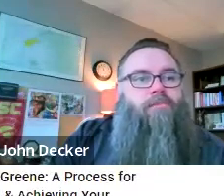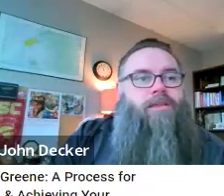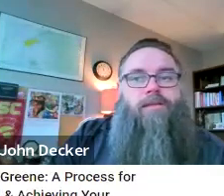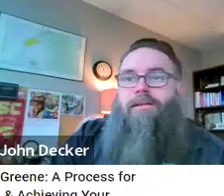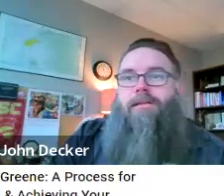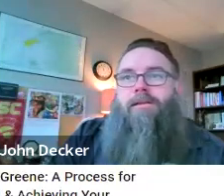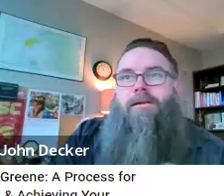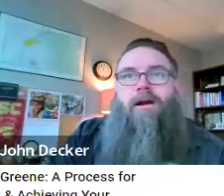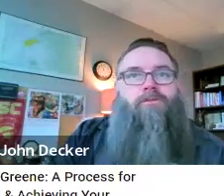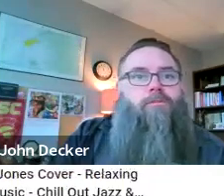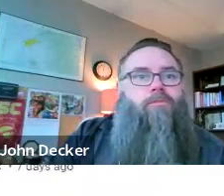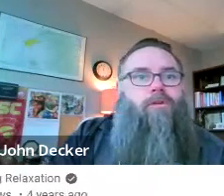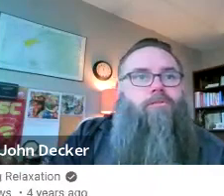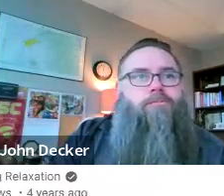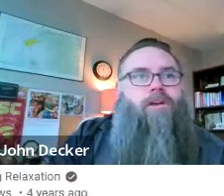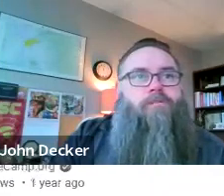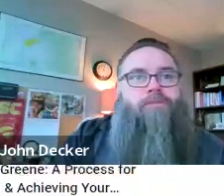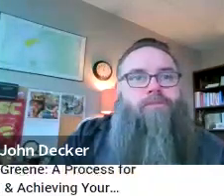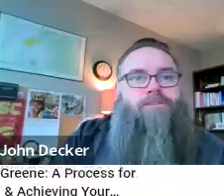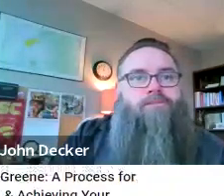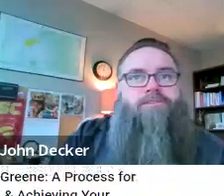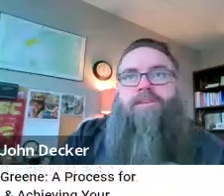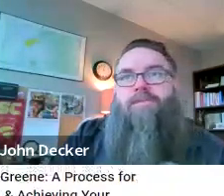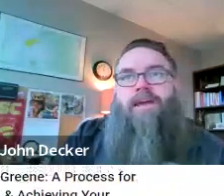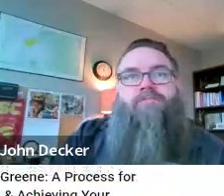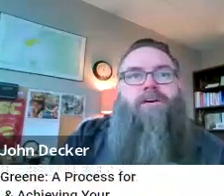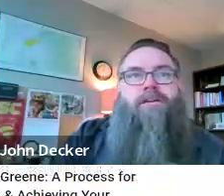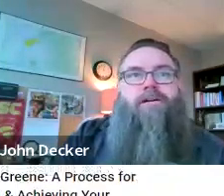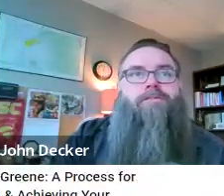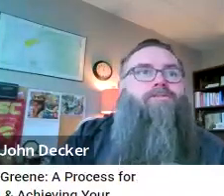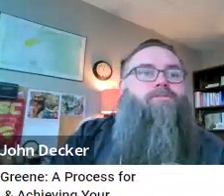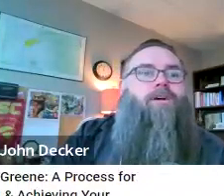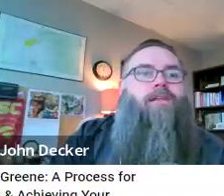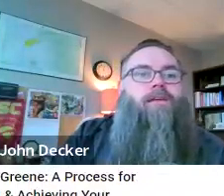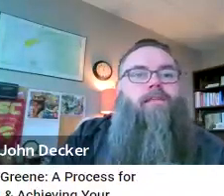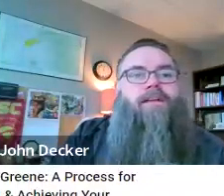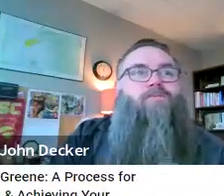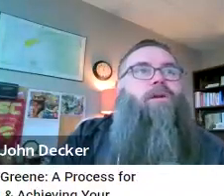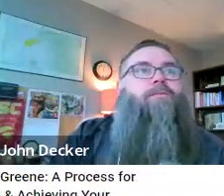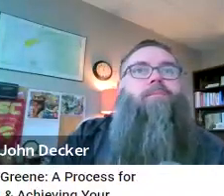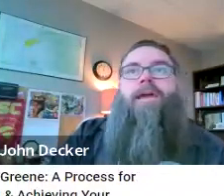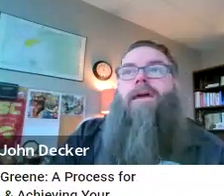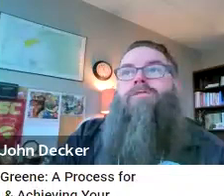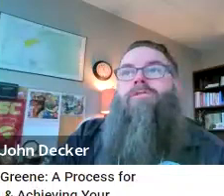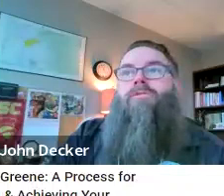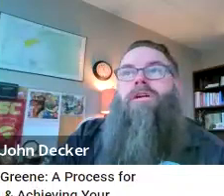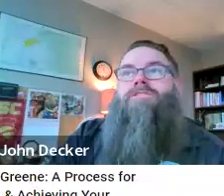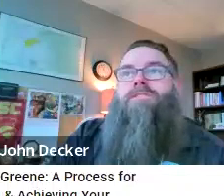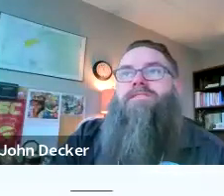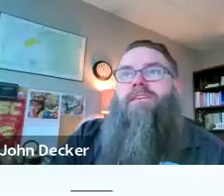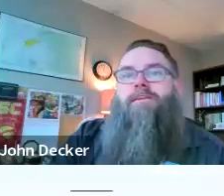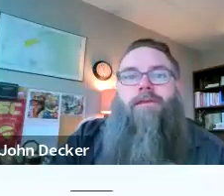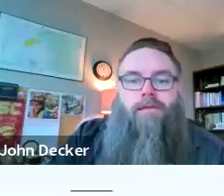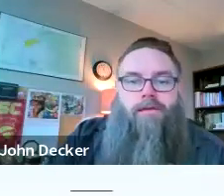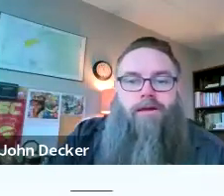several, well, I don't know how many hundred or more Coffee with Community Services meetings we have, but on YouTube. But that's one of them, and you can